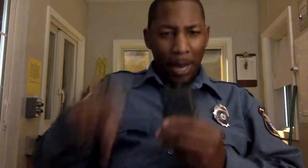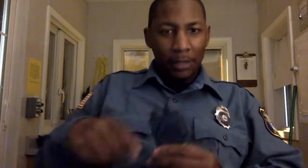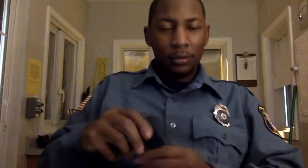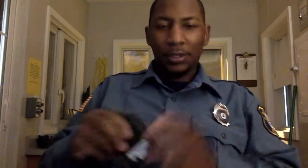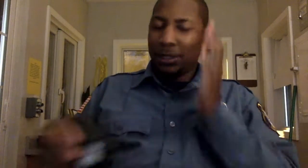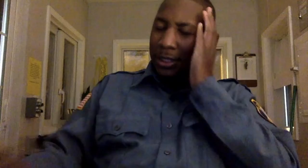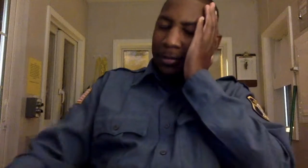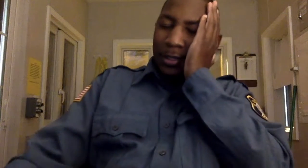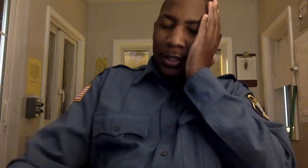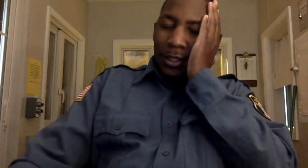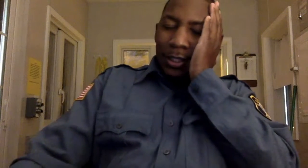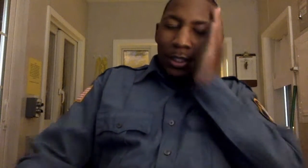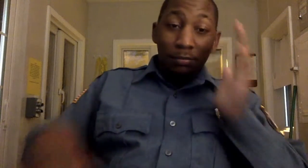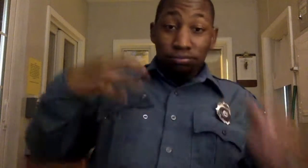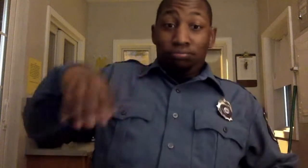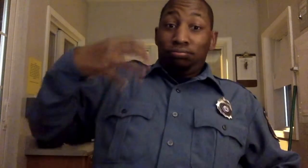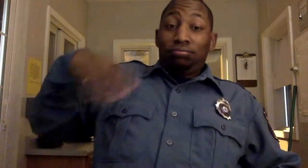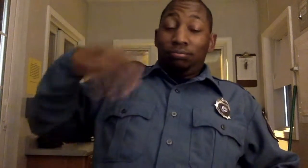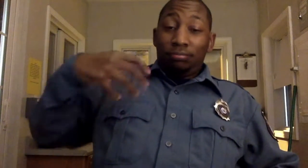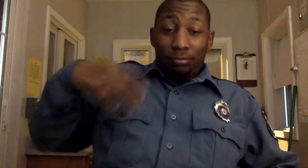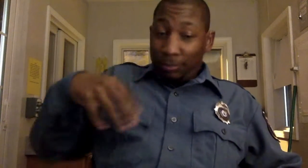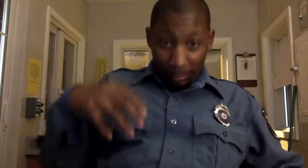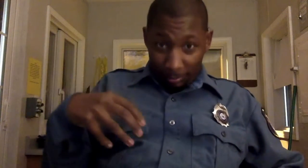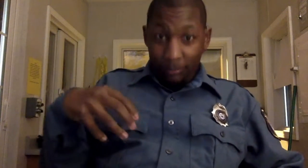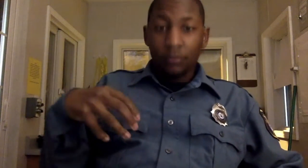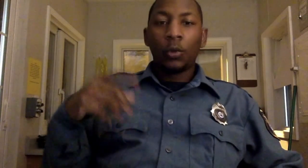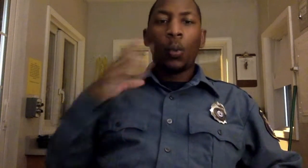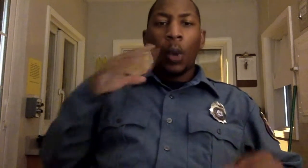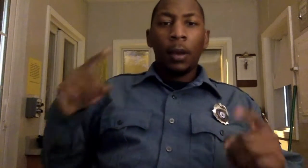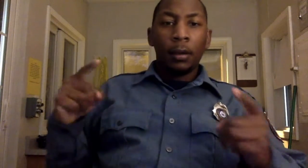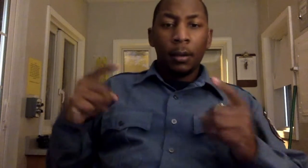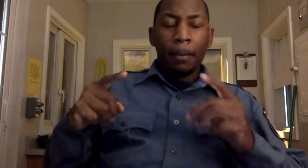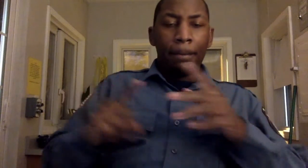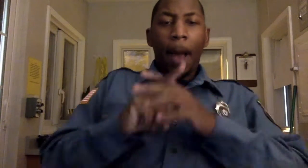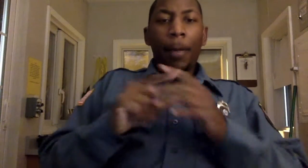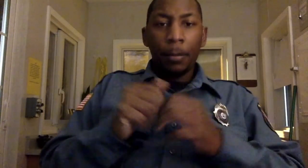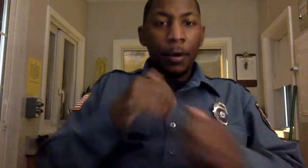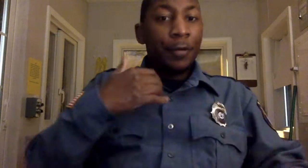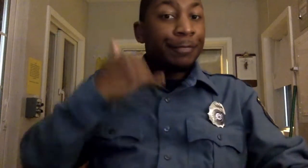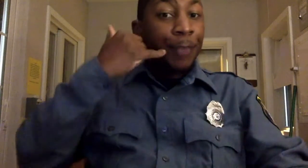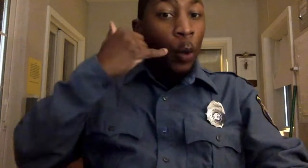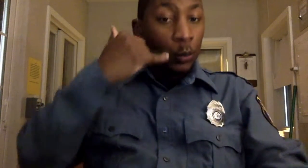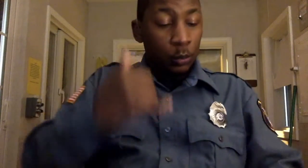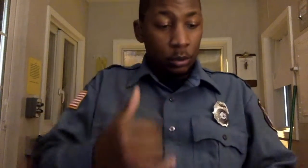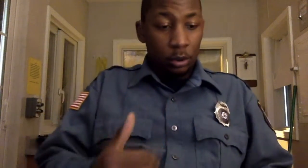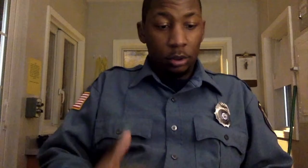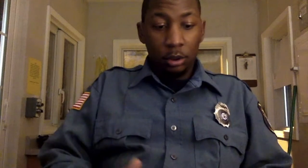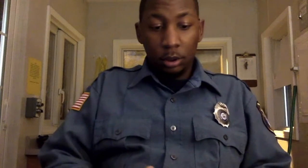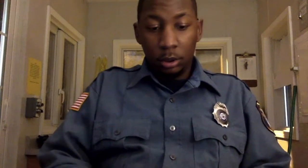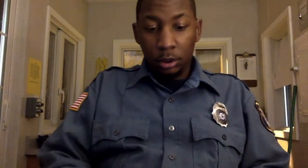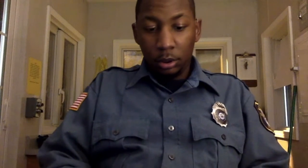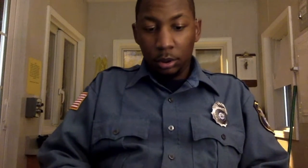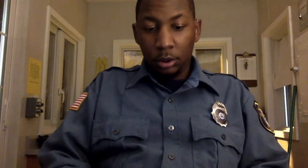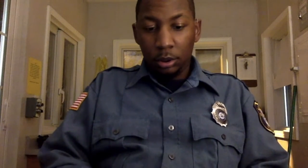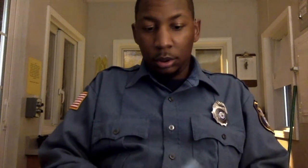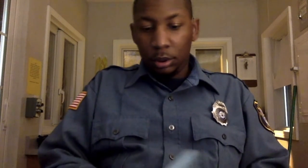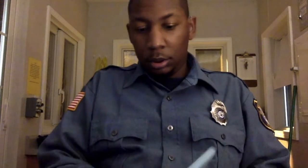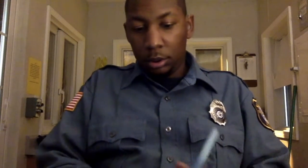me. So I go to sleep, and if it vibrates, I wake up, and then the message comes to my